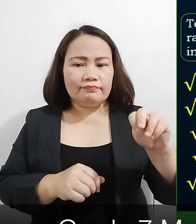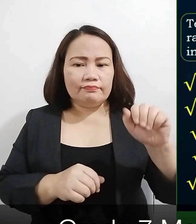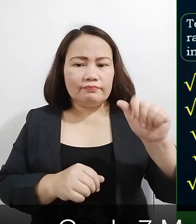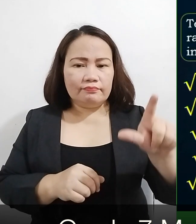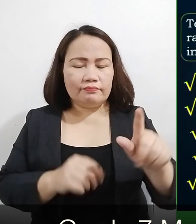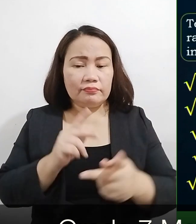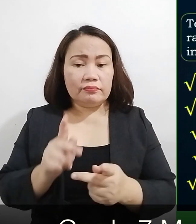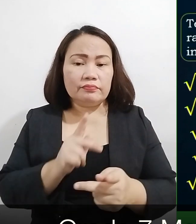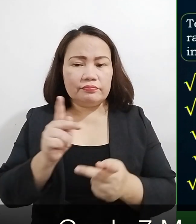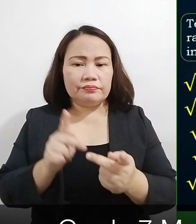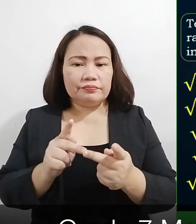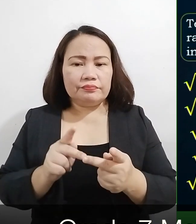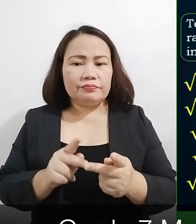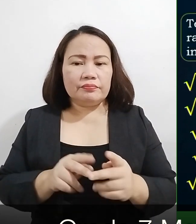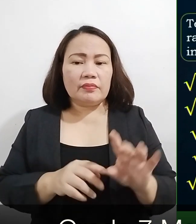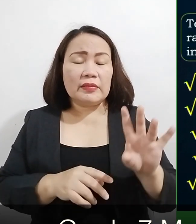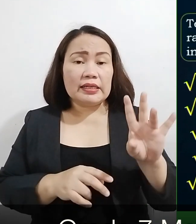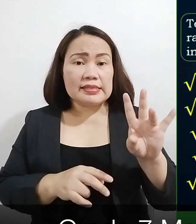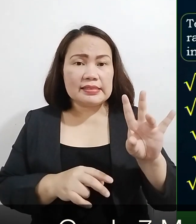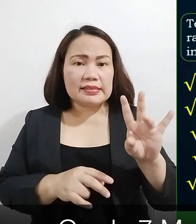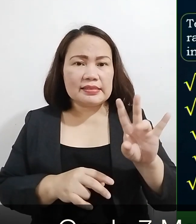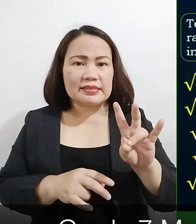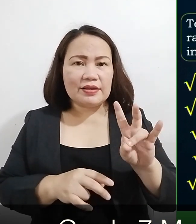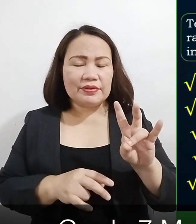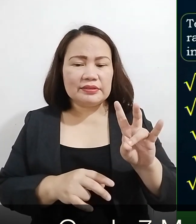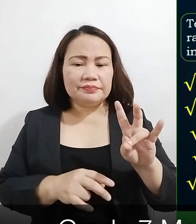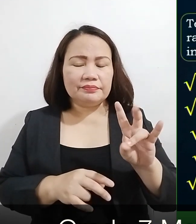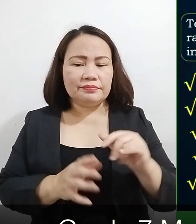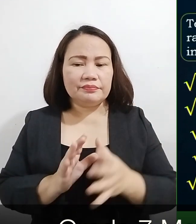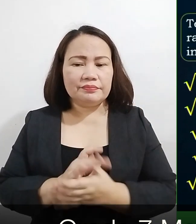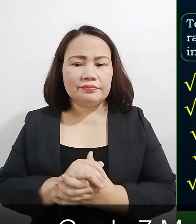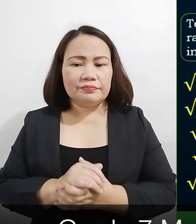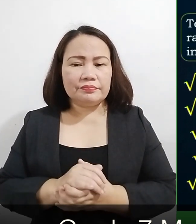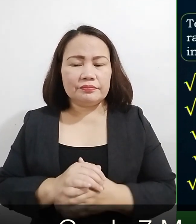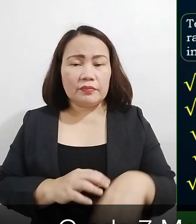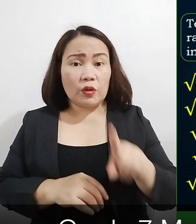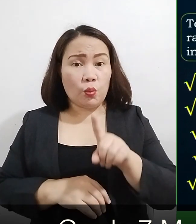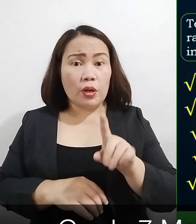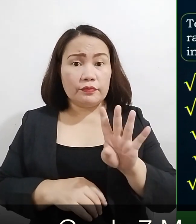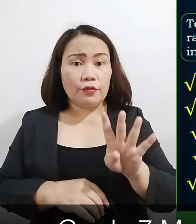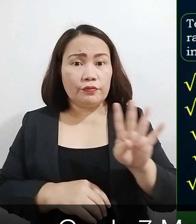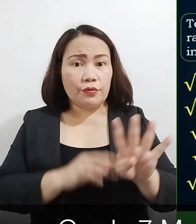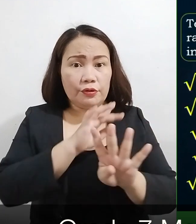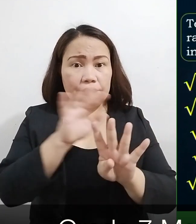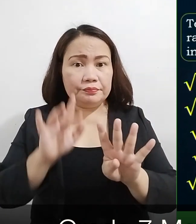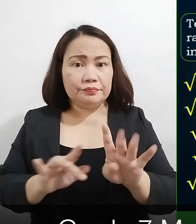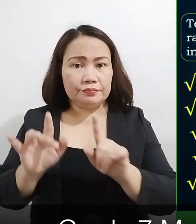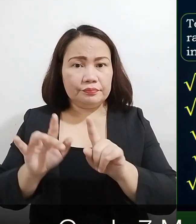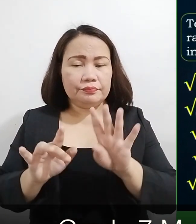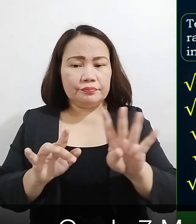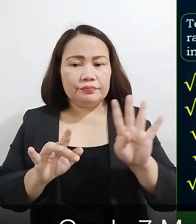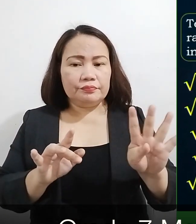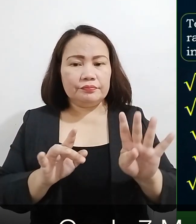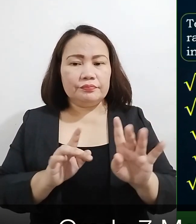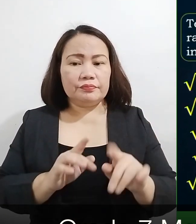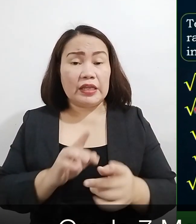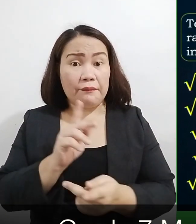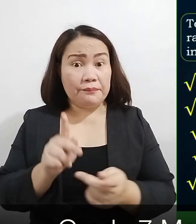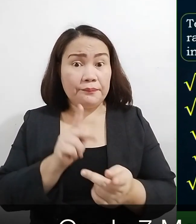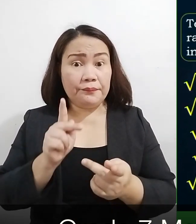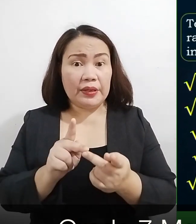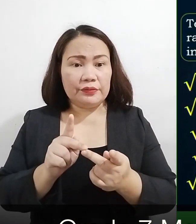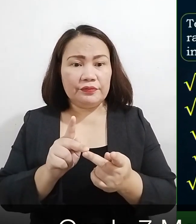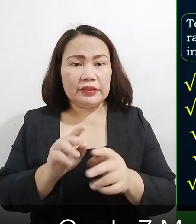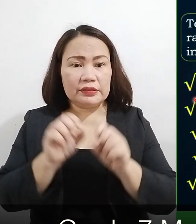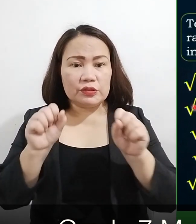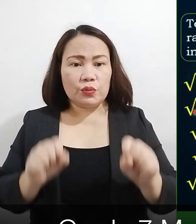is rational. And that is equal to, what is the principal root? 7. How about 144?